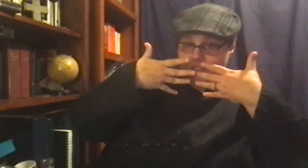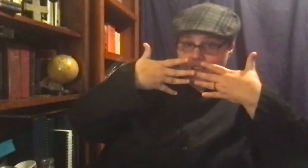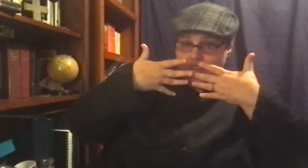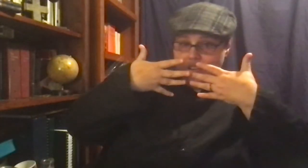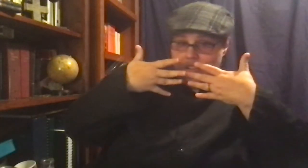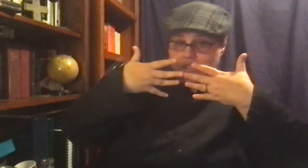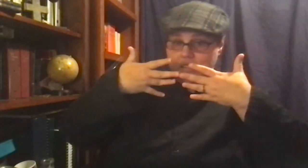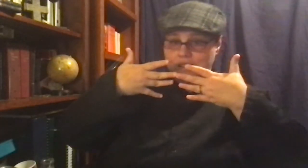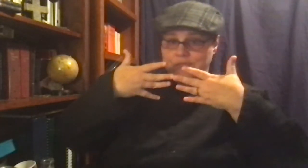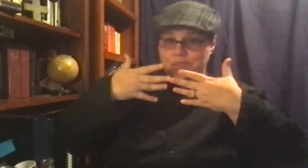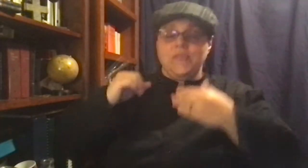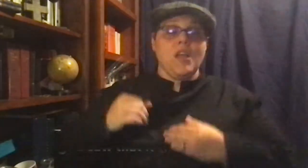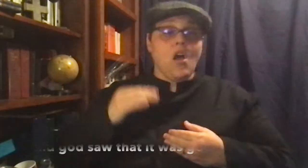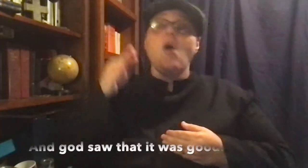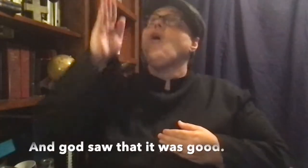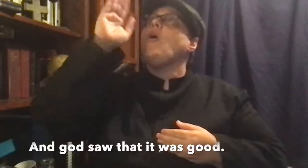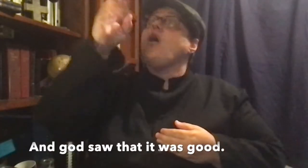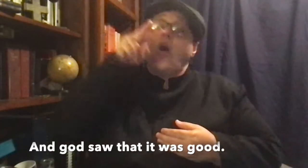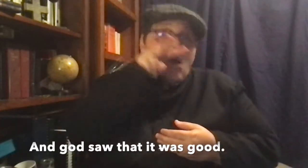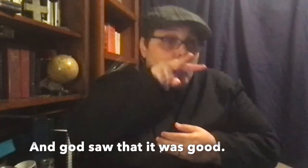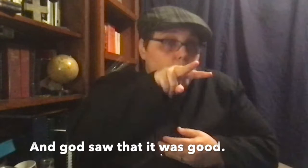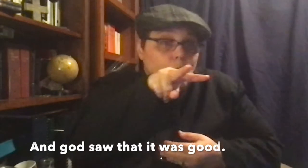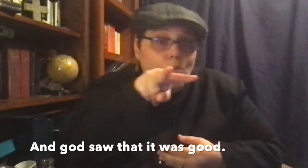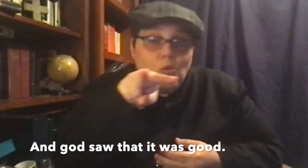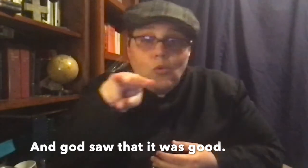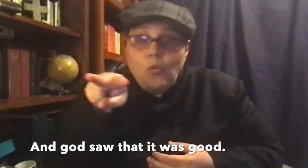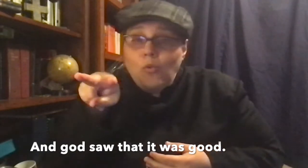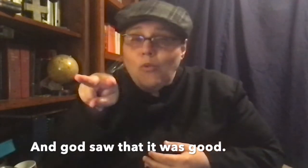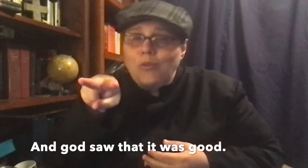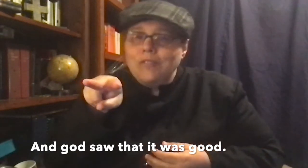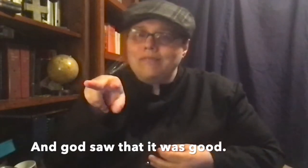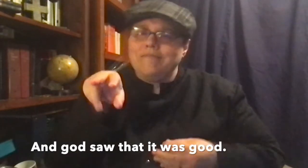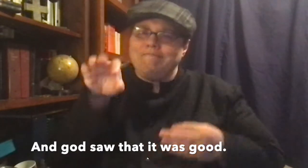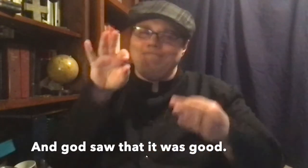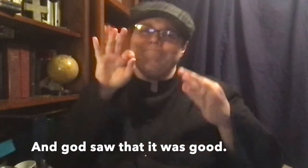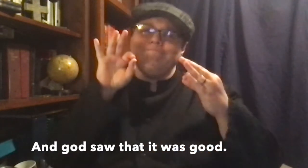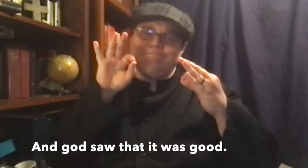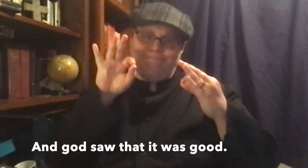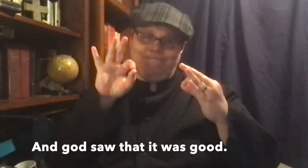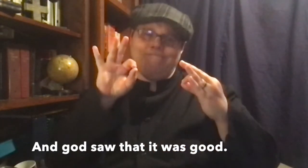darkness. And God saw that it was good.